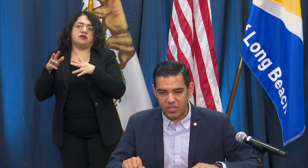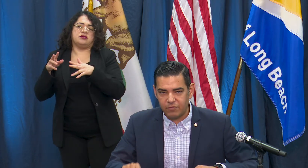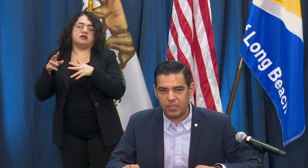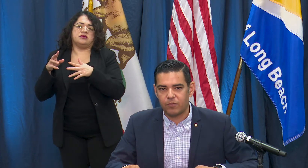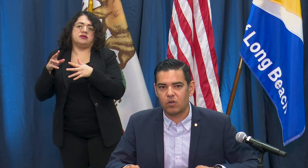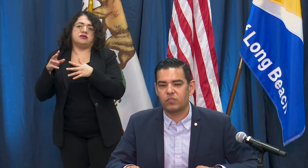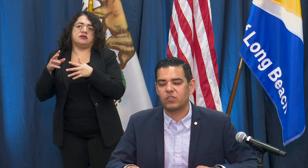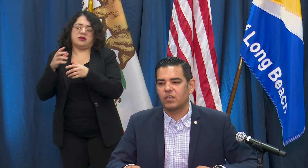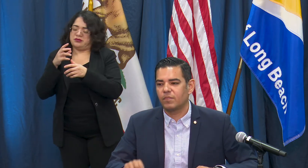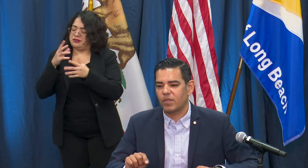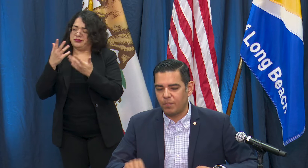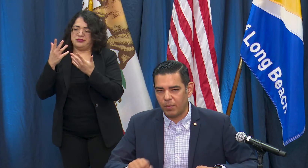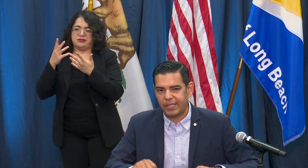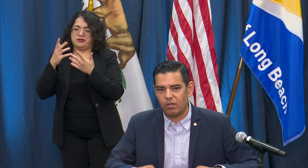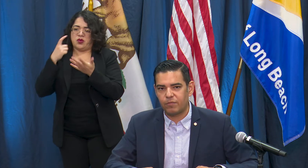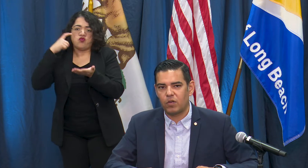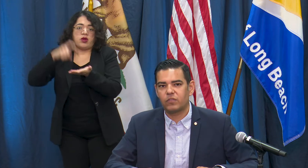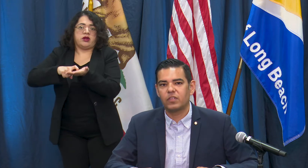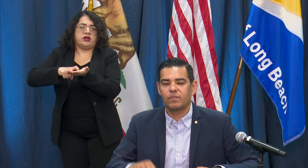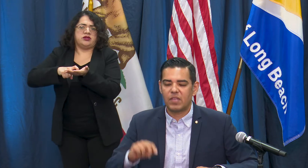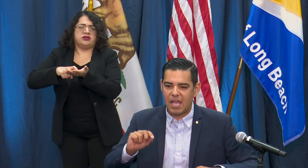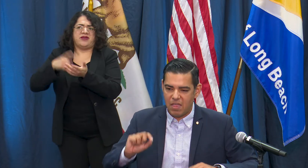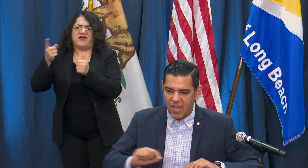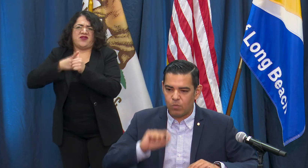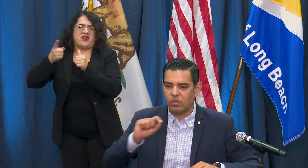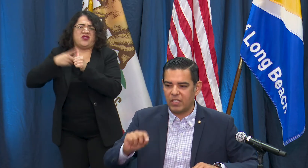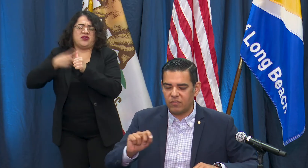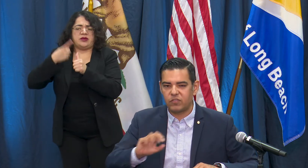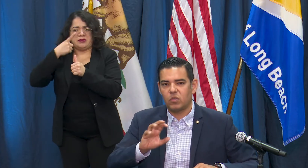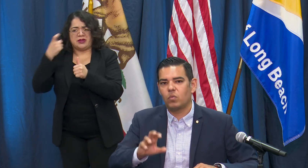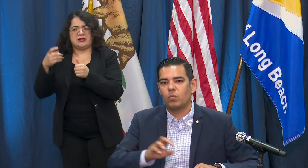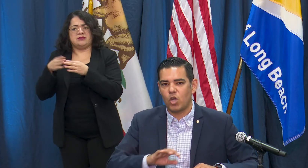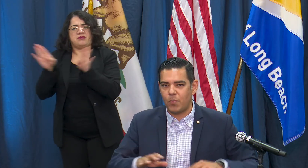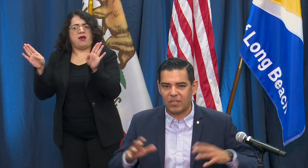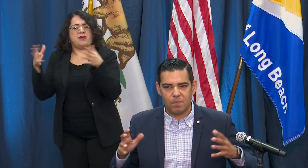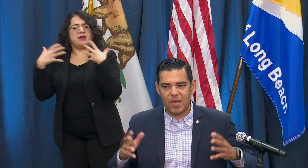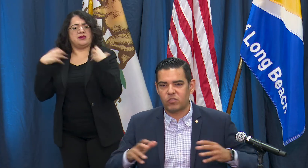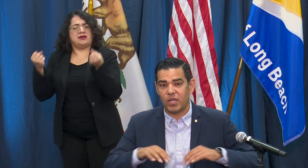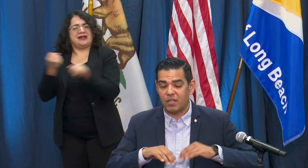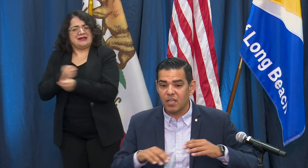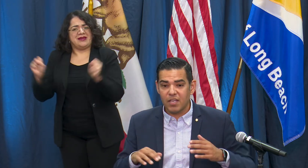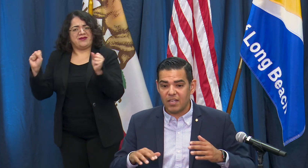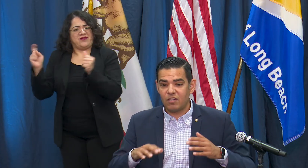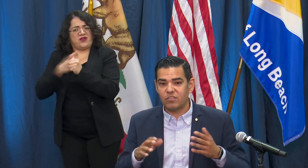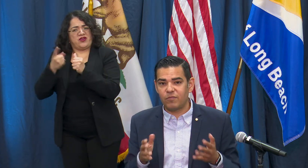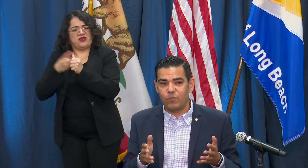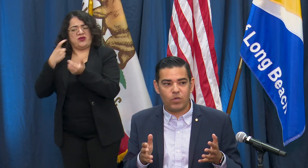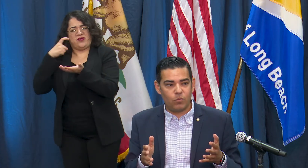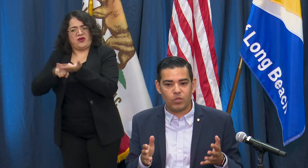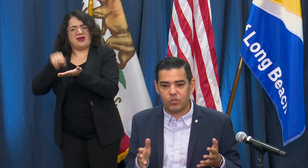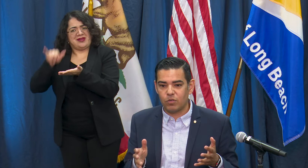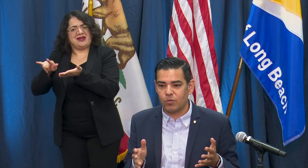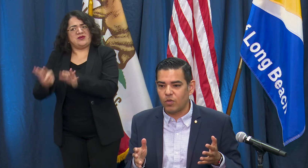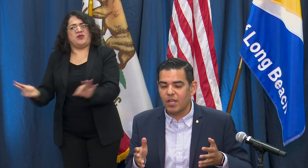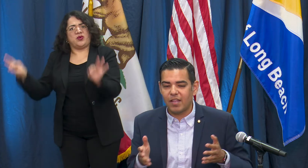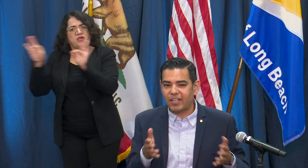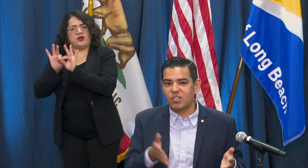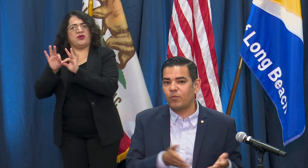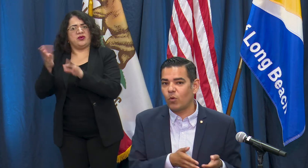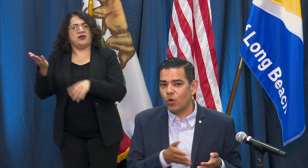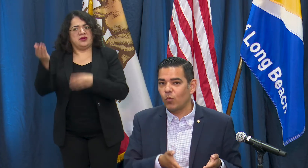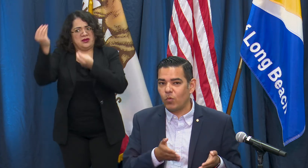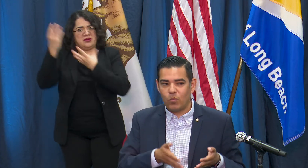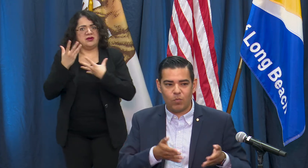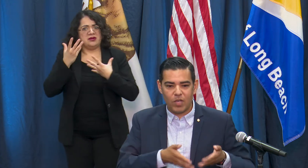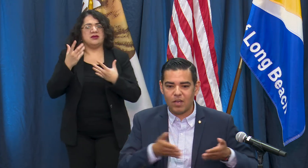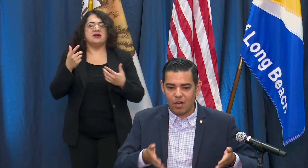is safety first and public health first. And that will lead us to reopening in the best way. And here's the truth. Like I said